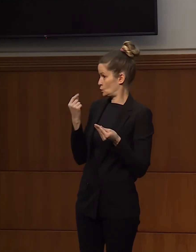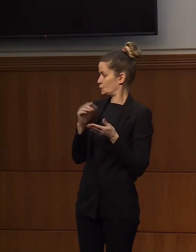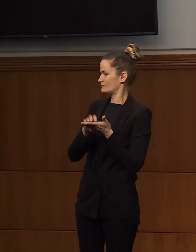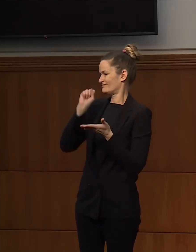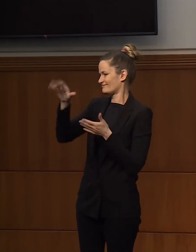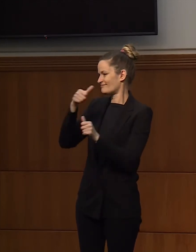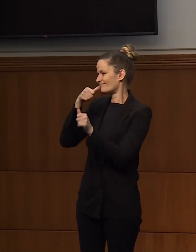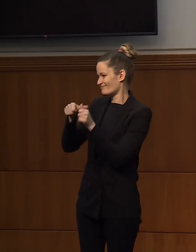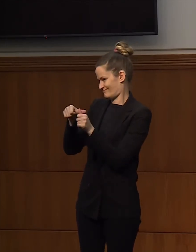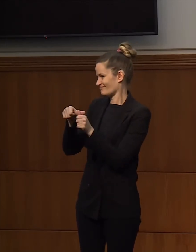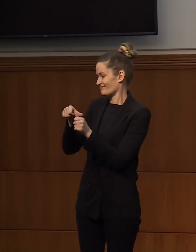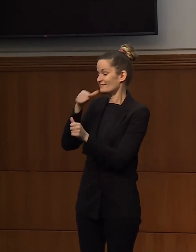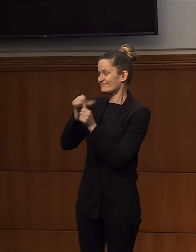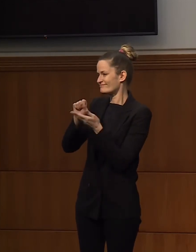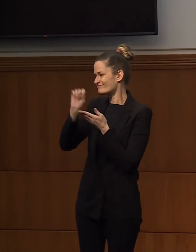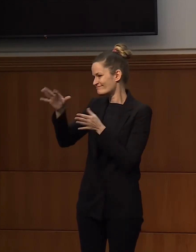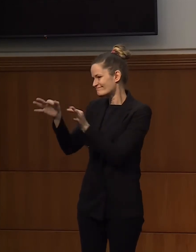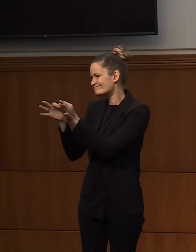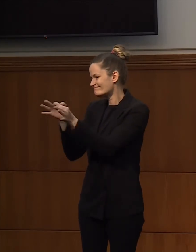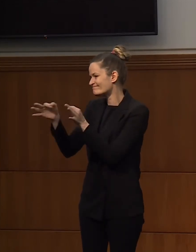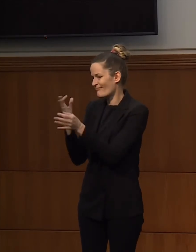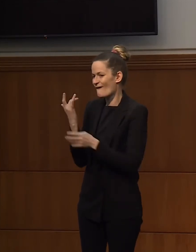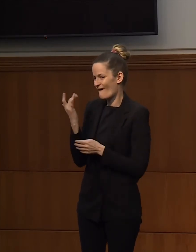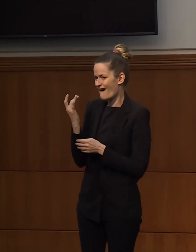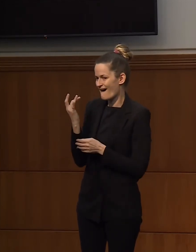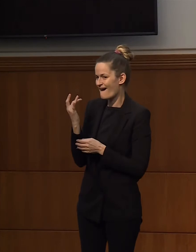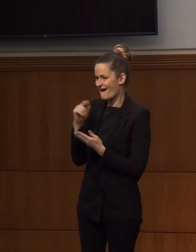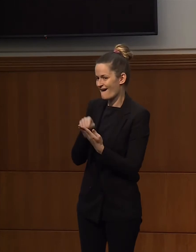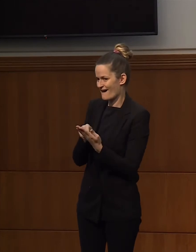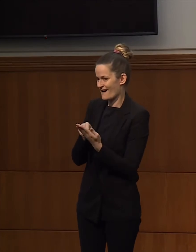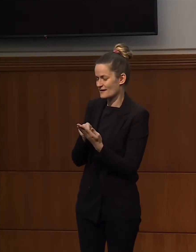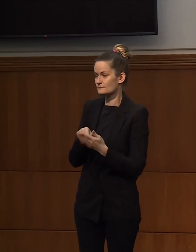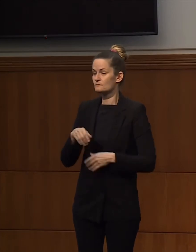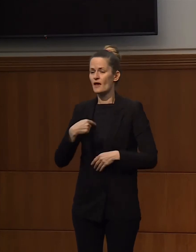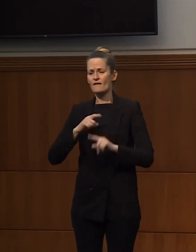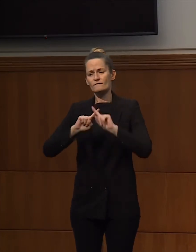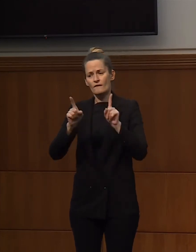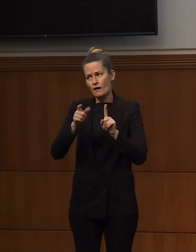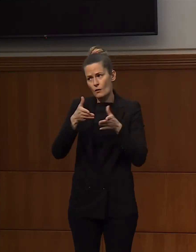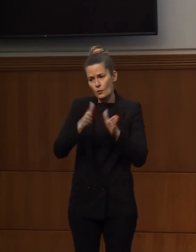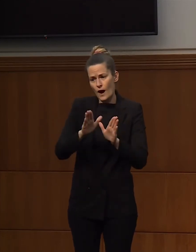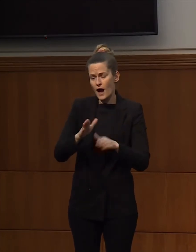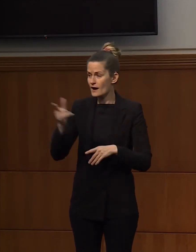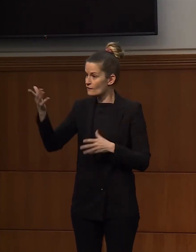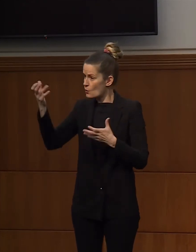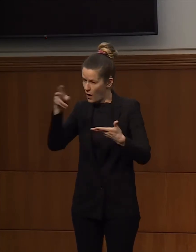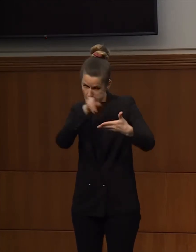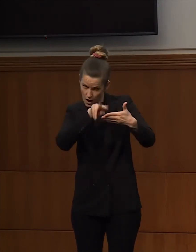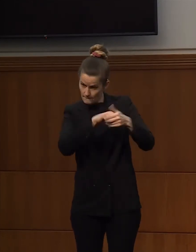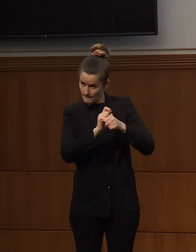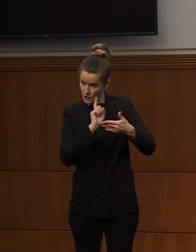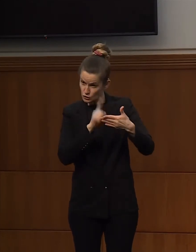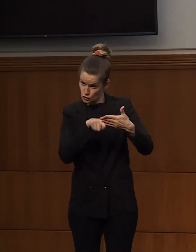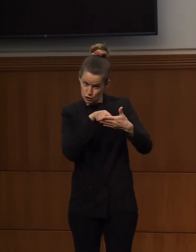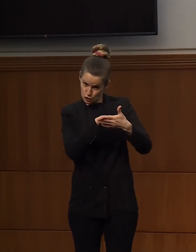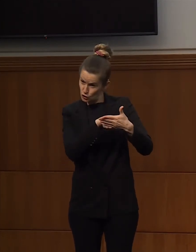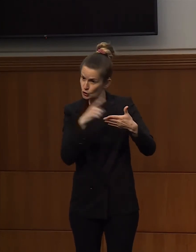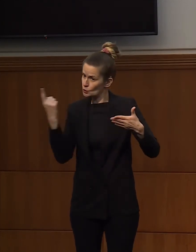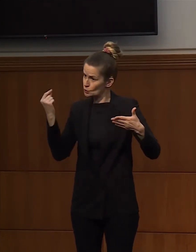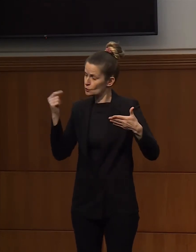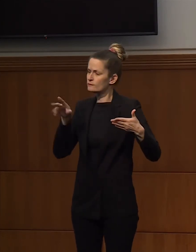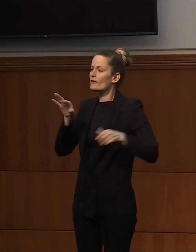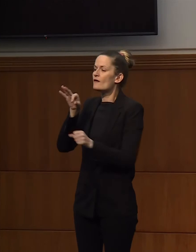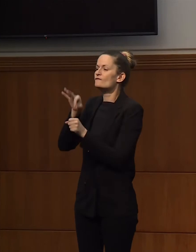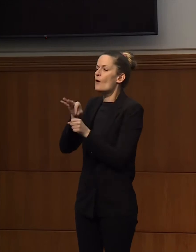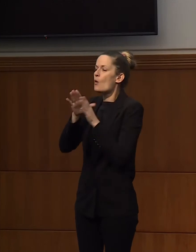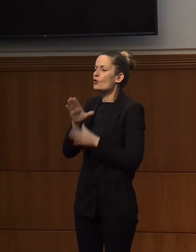notify you of that. So, and there's also another way, if you want to look at your voter credit following the election, you can look up your record